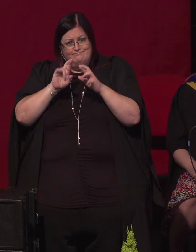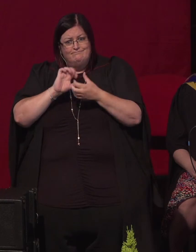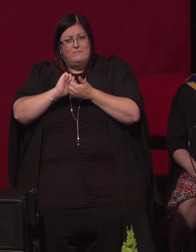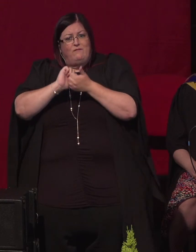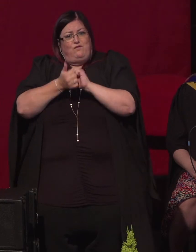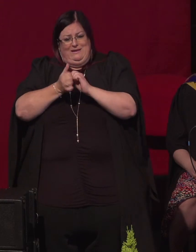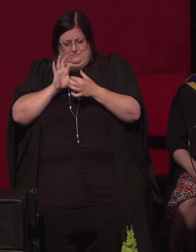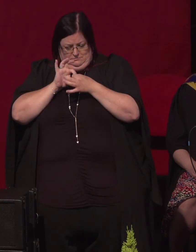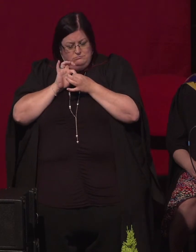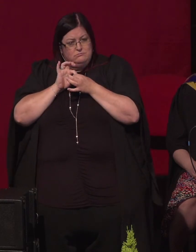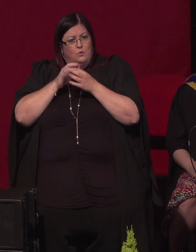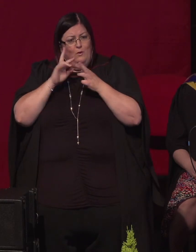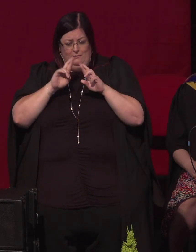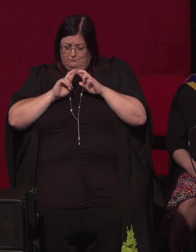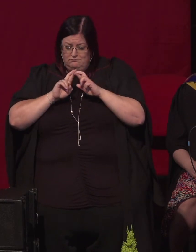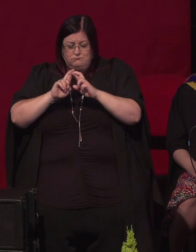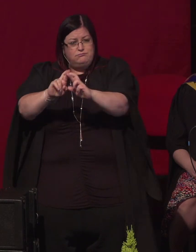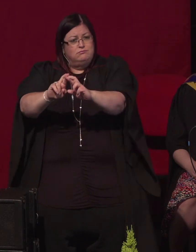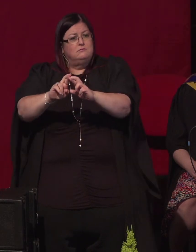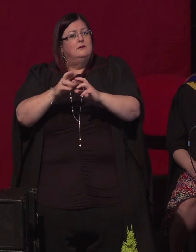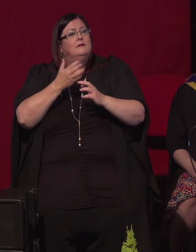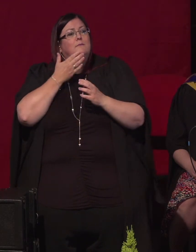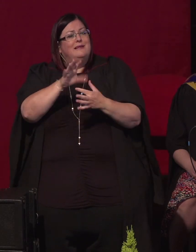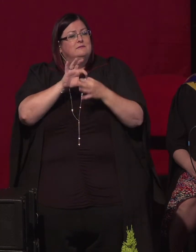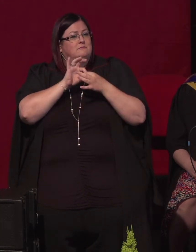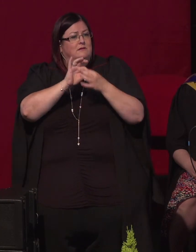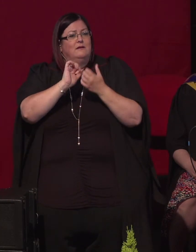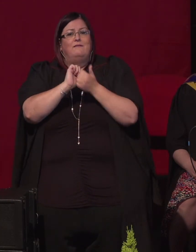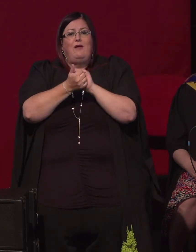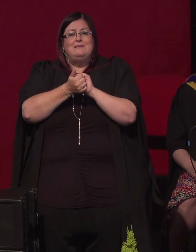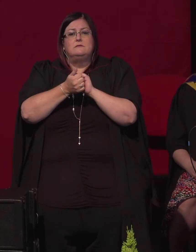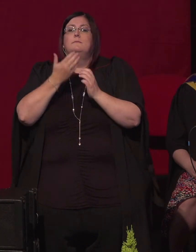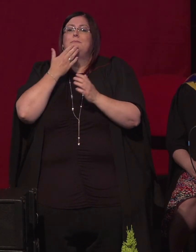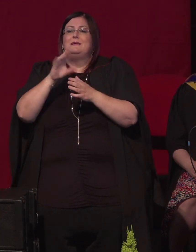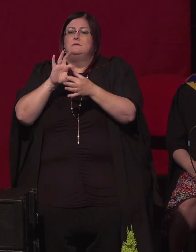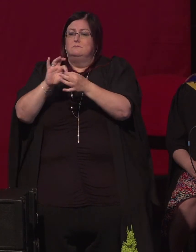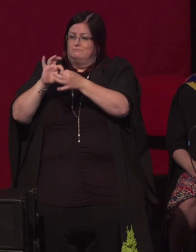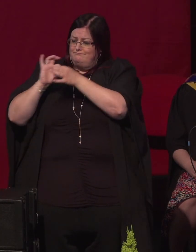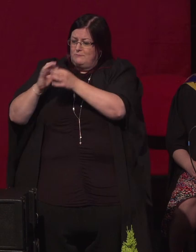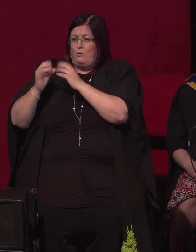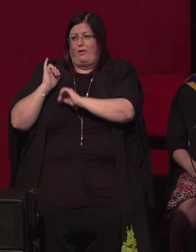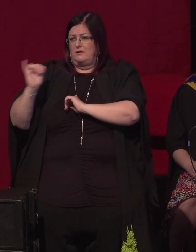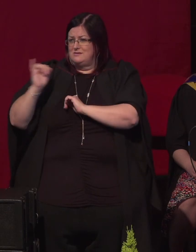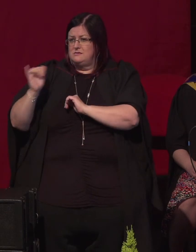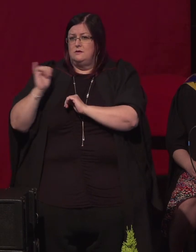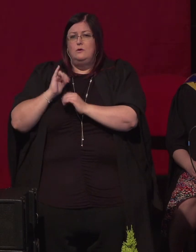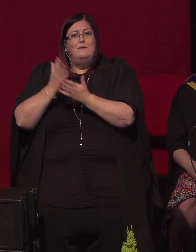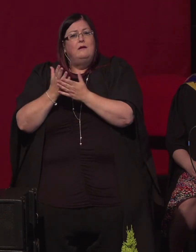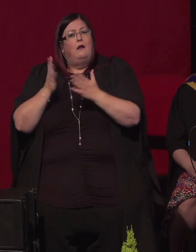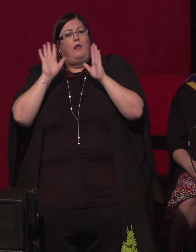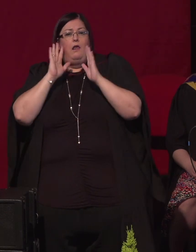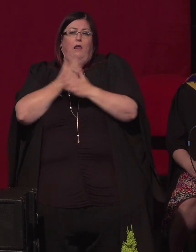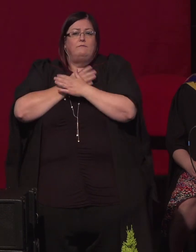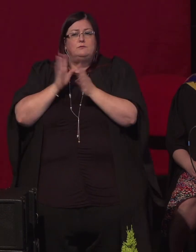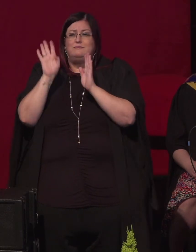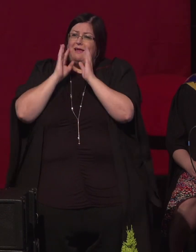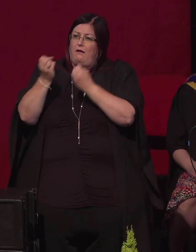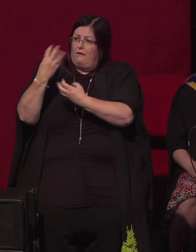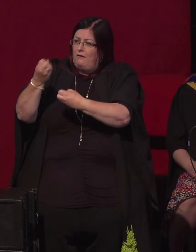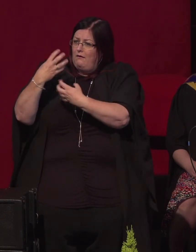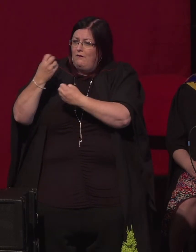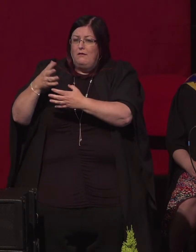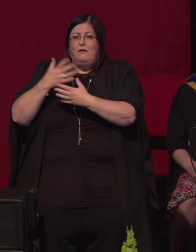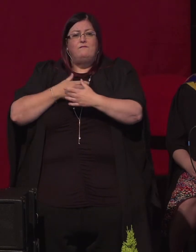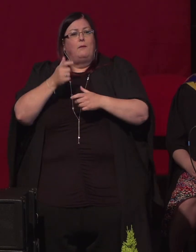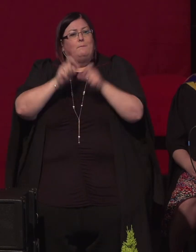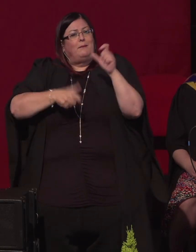lifetime. Keep in touch with your friends and with us. There's nothing we like more than to hear from those who are part of our